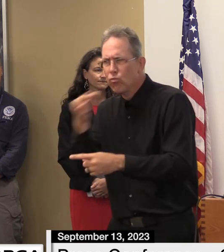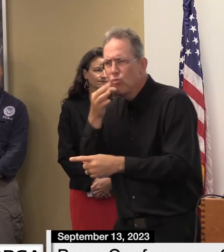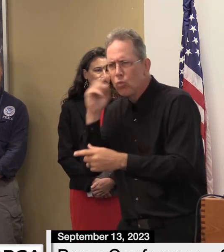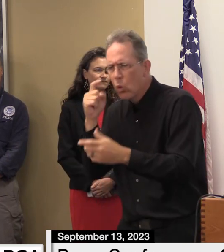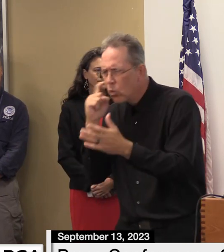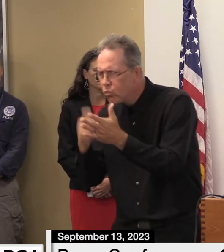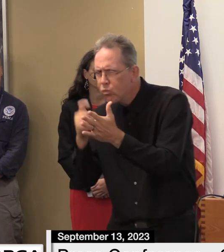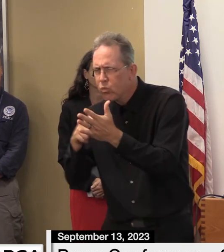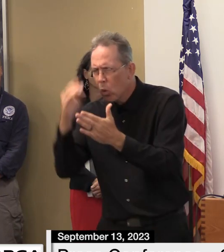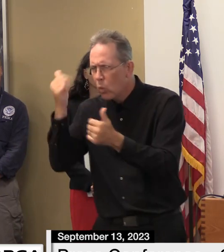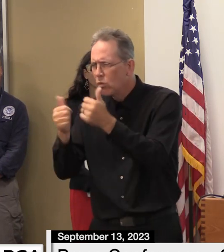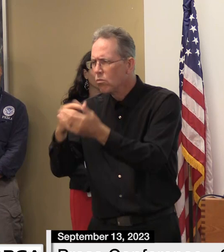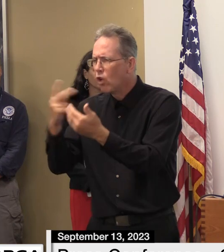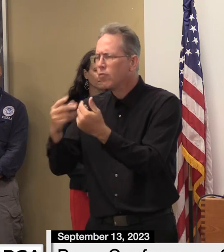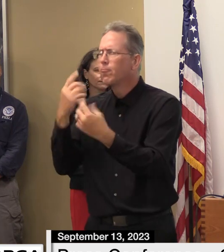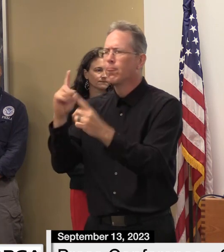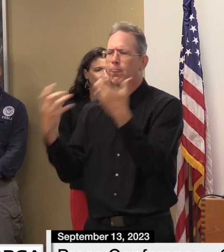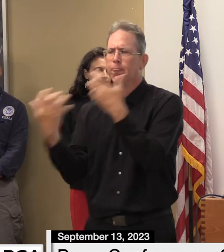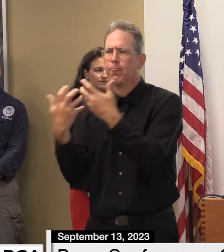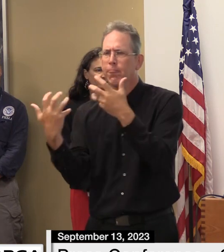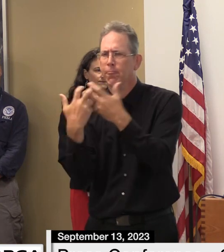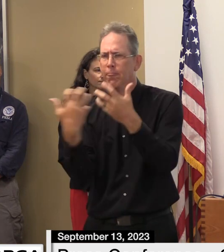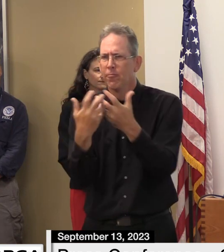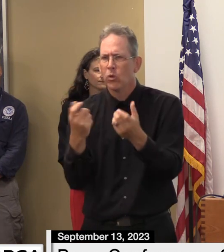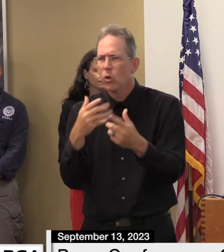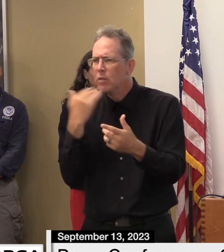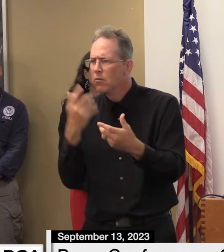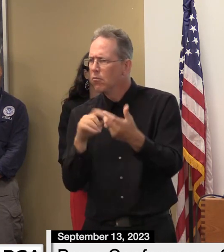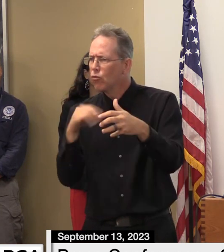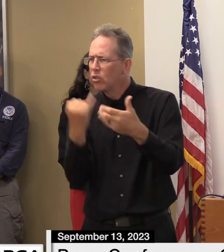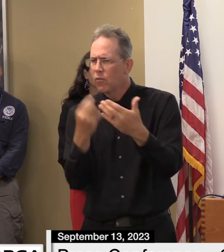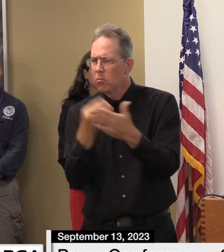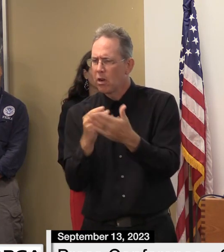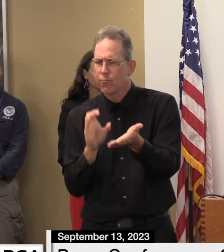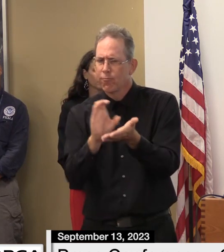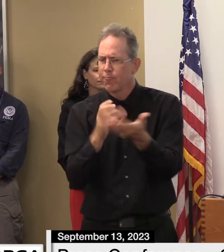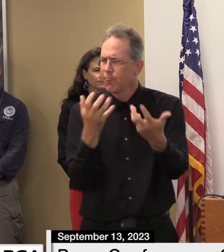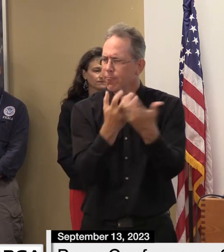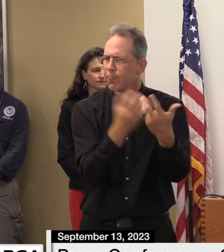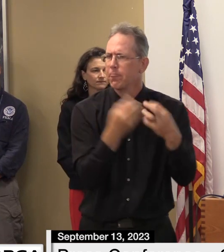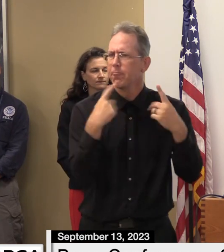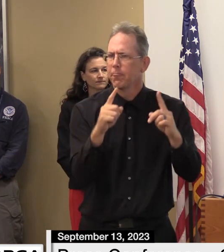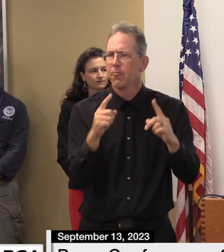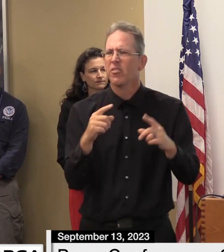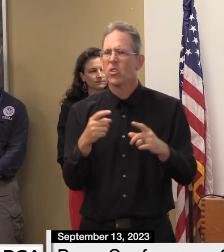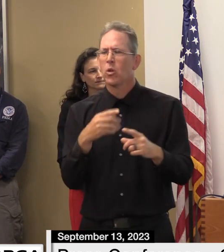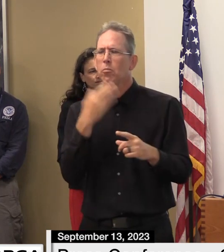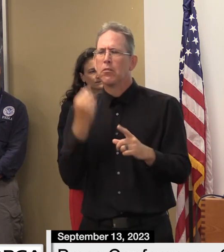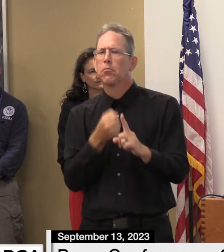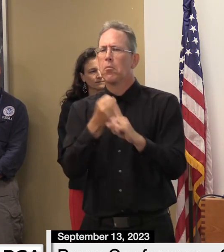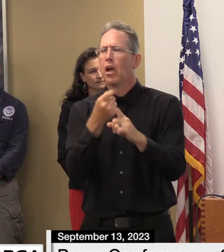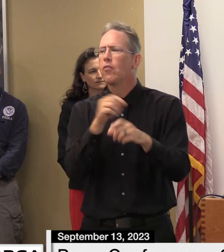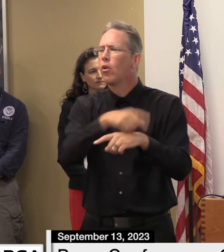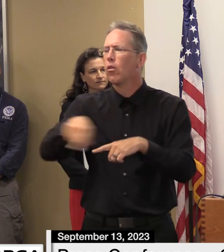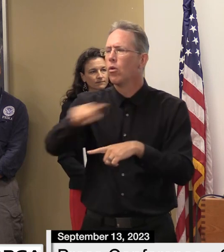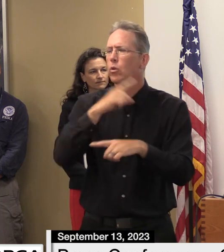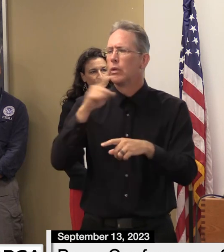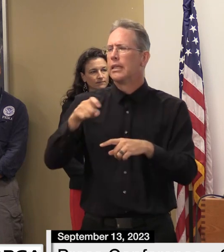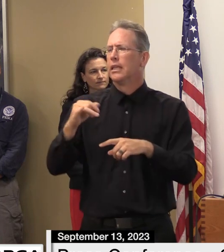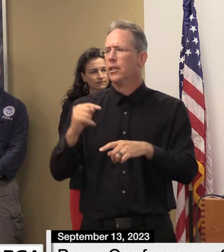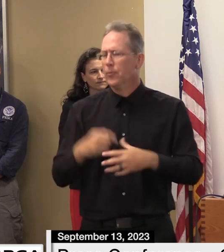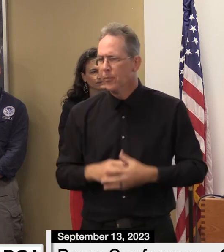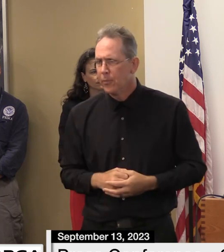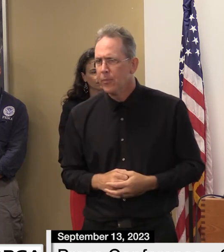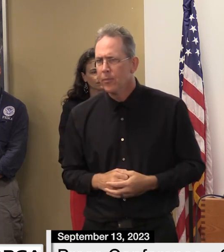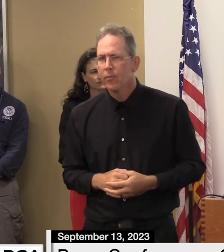best projects that would have the biggest impact. All of this money is coming out of our 10%